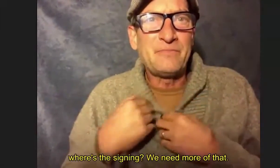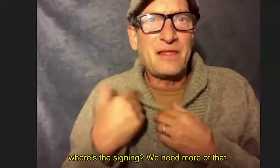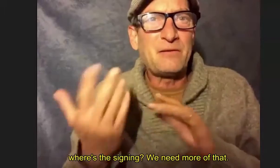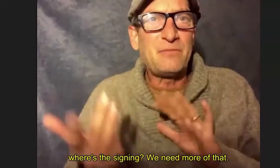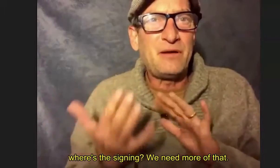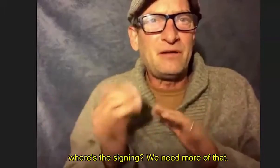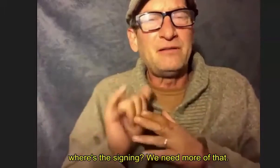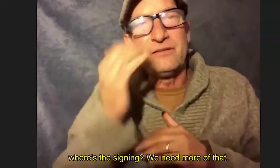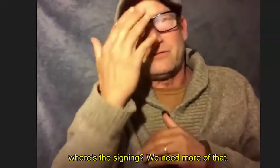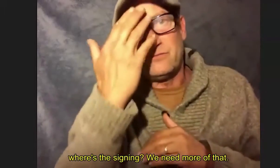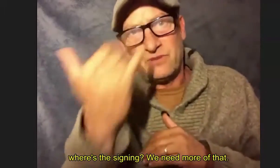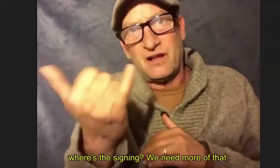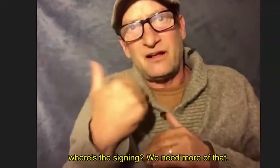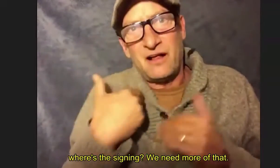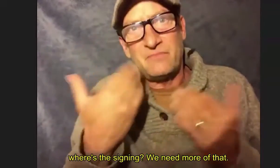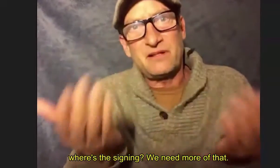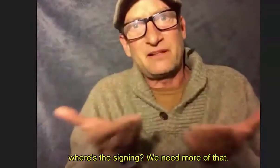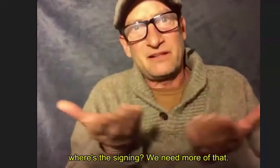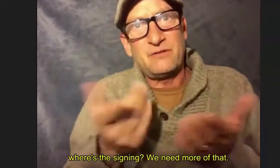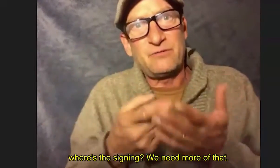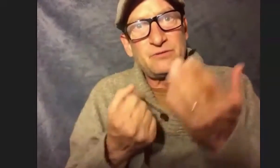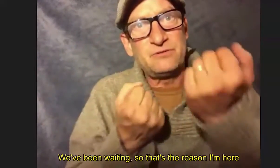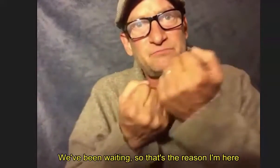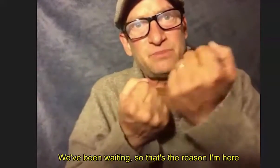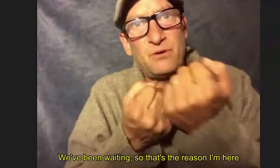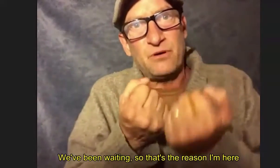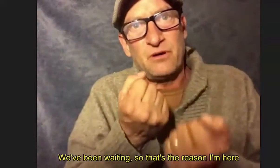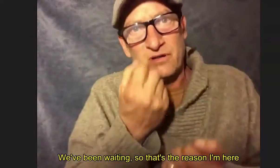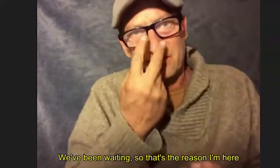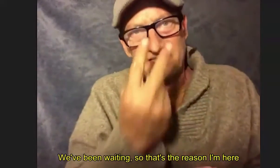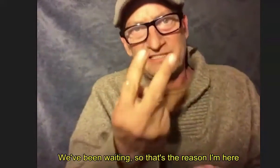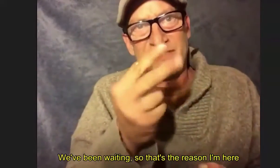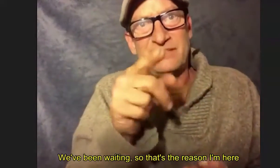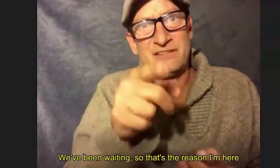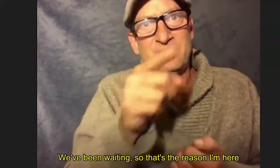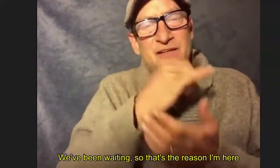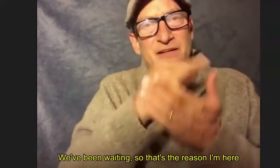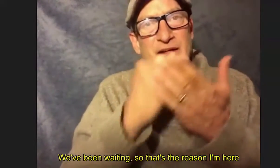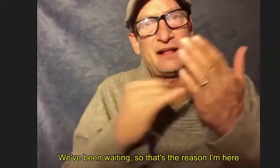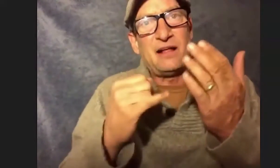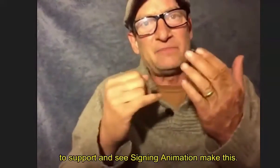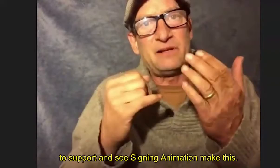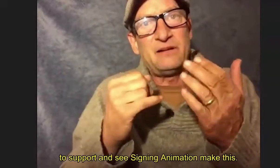time, where's the signing? We need more of that. We've been waiting, so that's